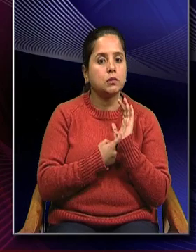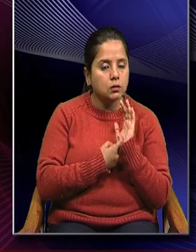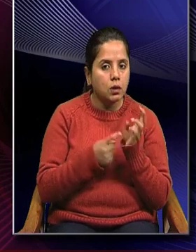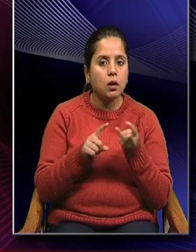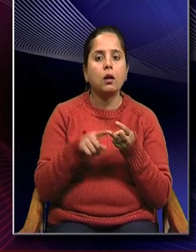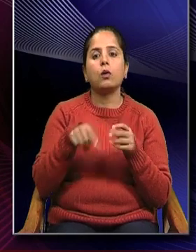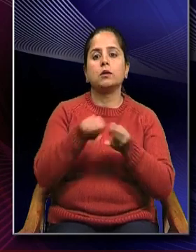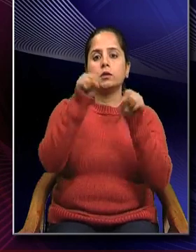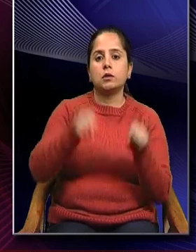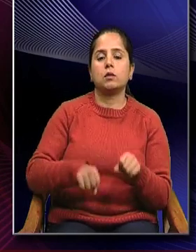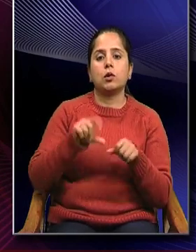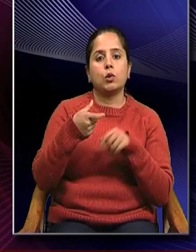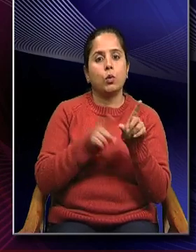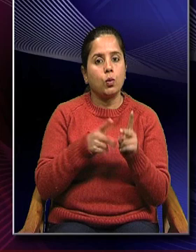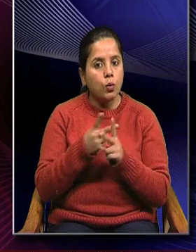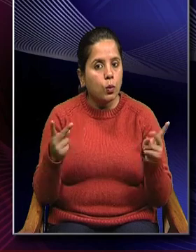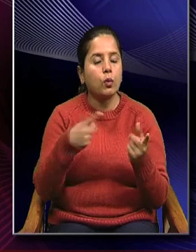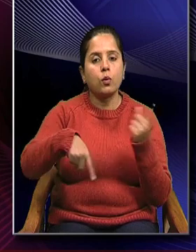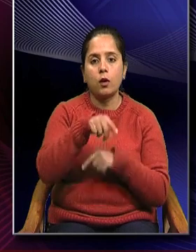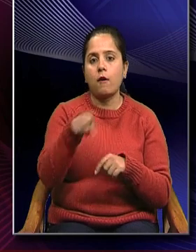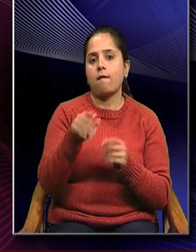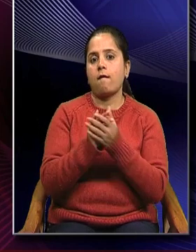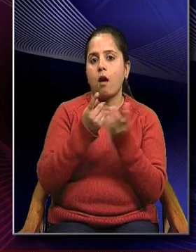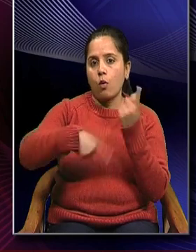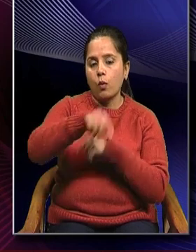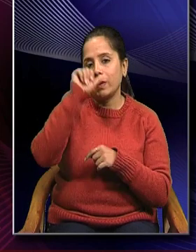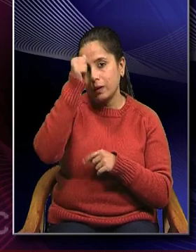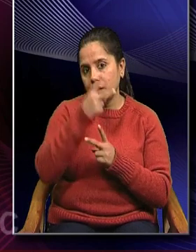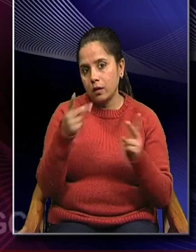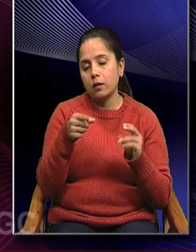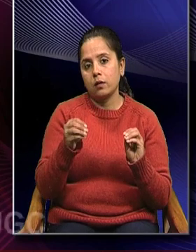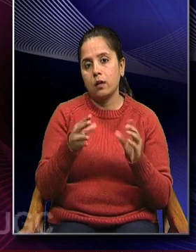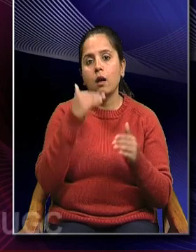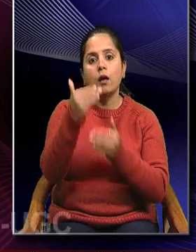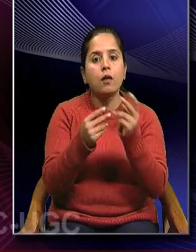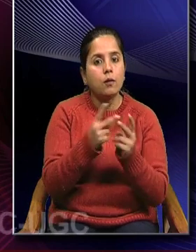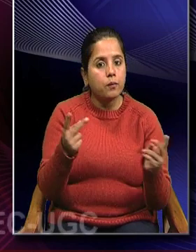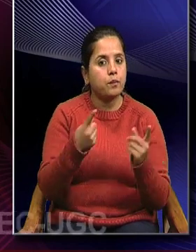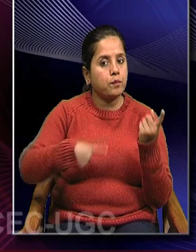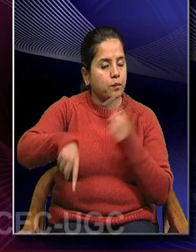and systematic loot and plunder of India, it started to be taken place